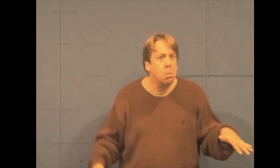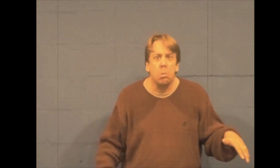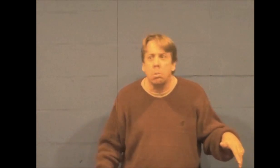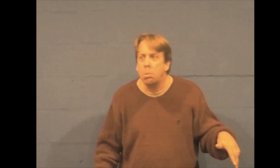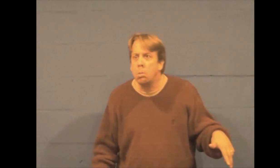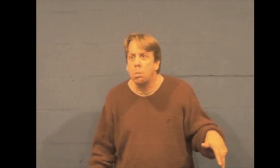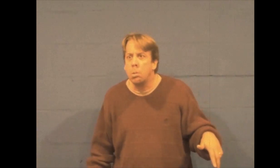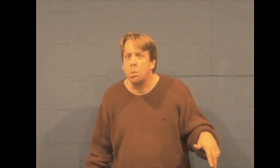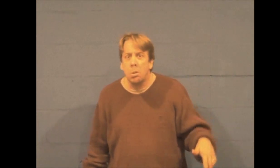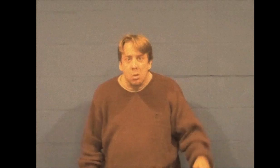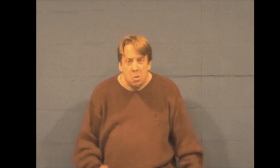and I said, hey, who's there?